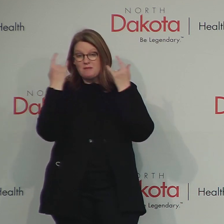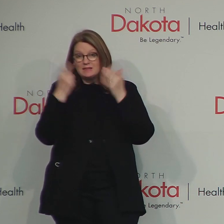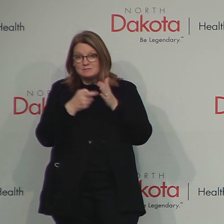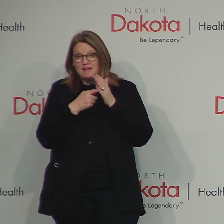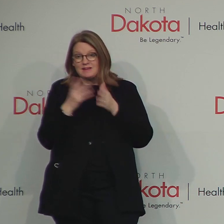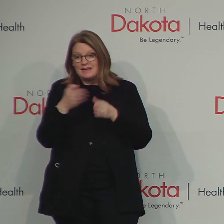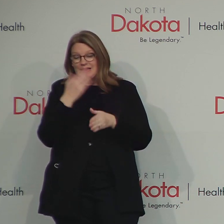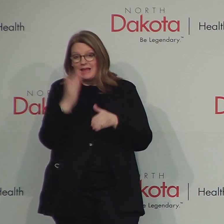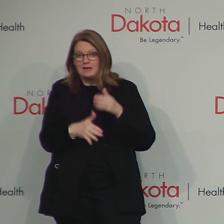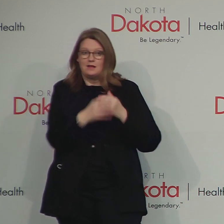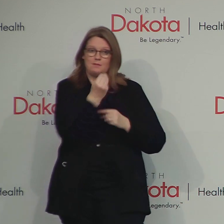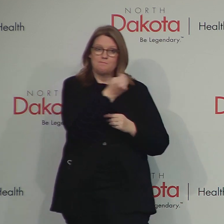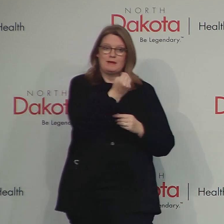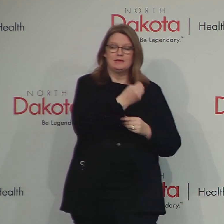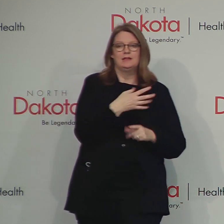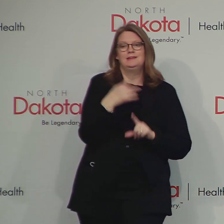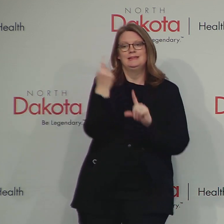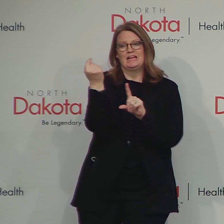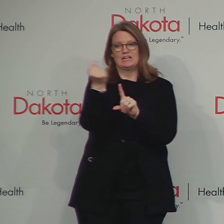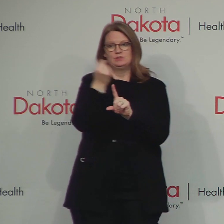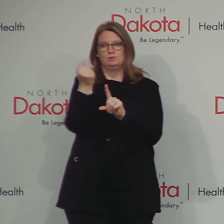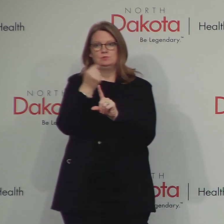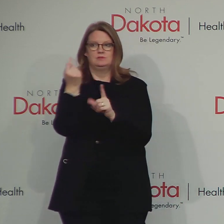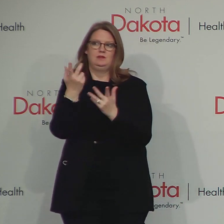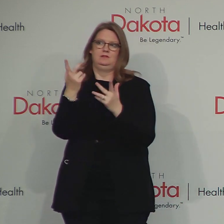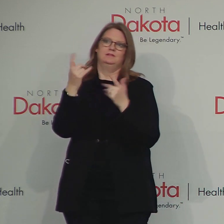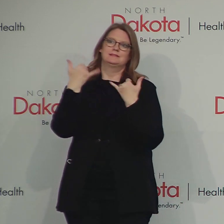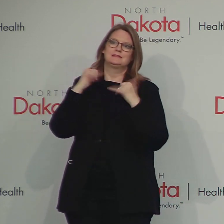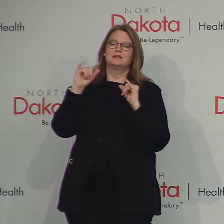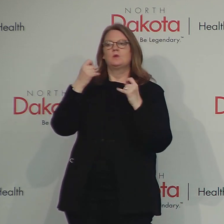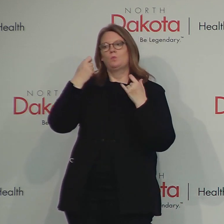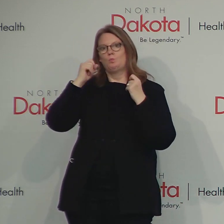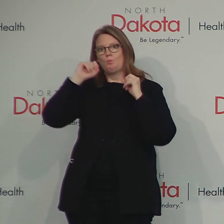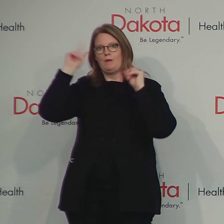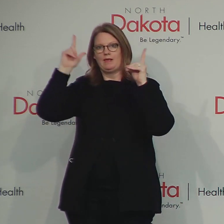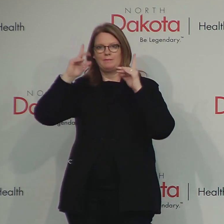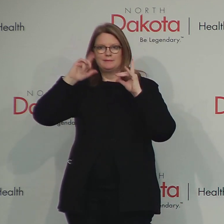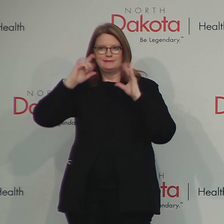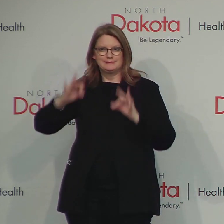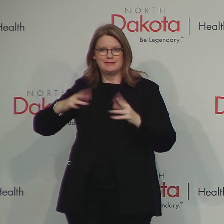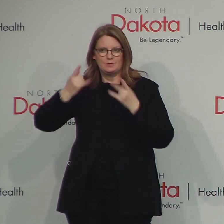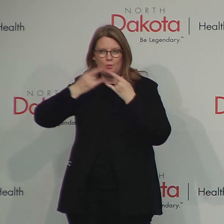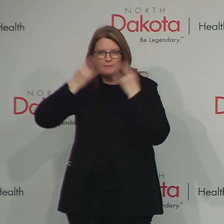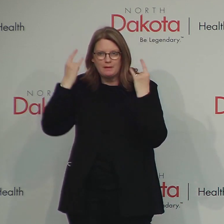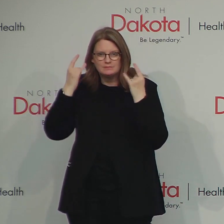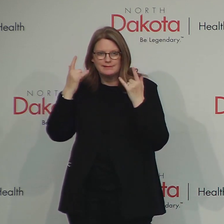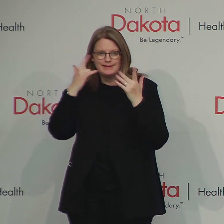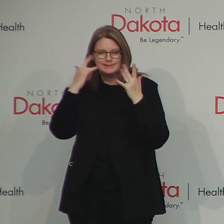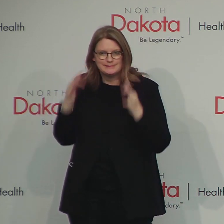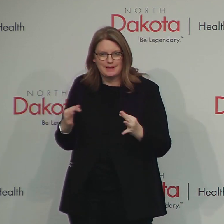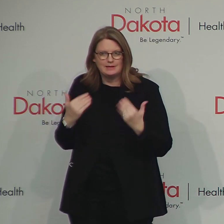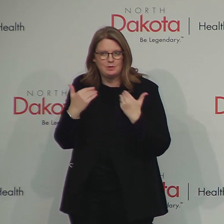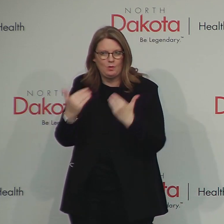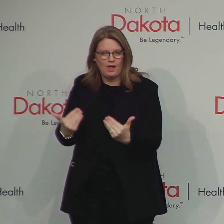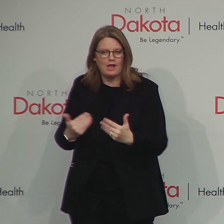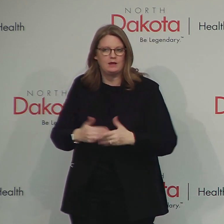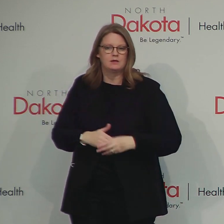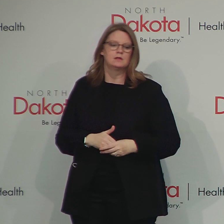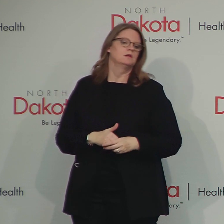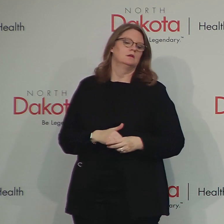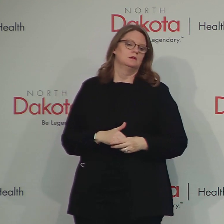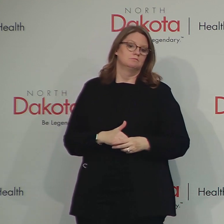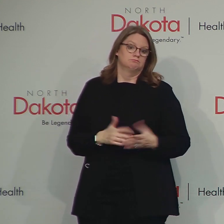on Monday, and on Tuesday, more people could wake up and decide to wear a mask than ever before. I mean, they just choose to do that because